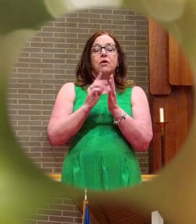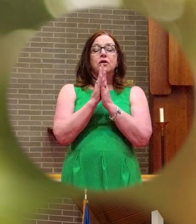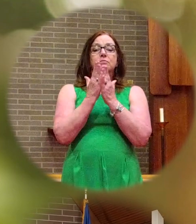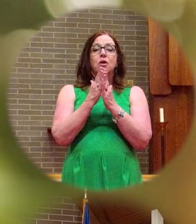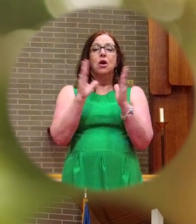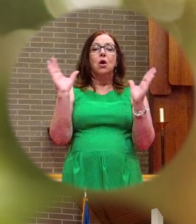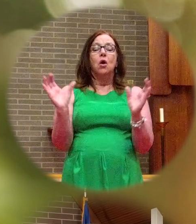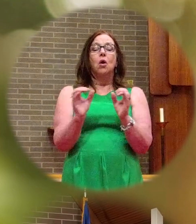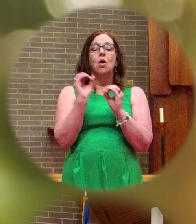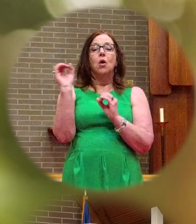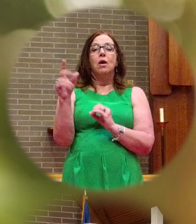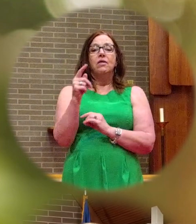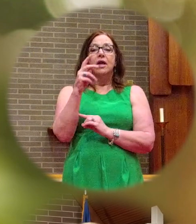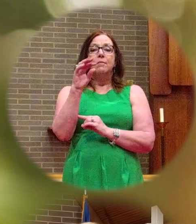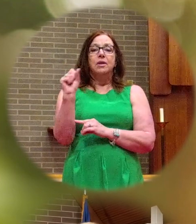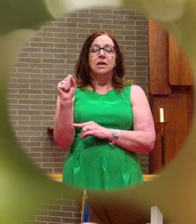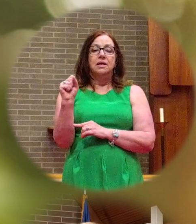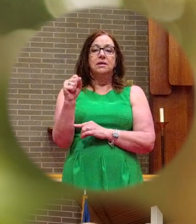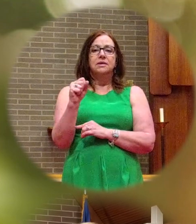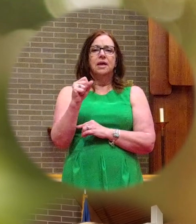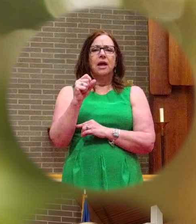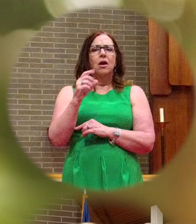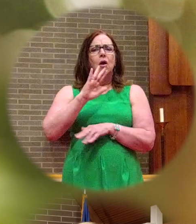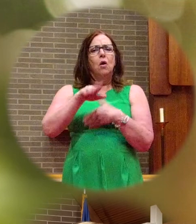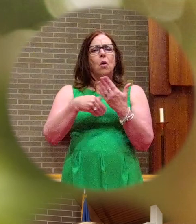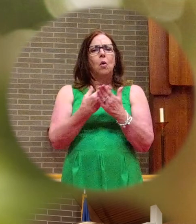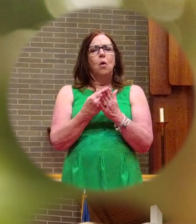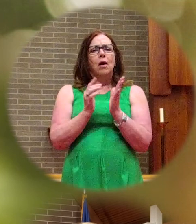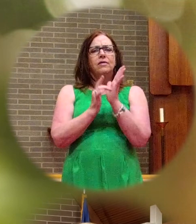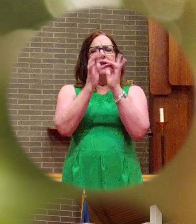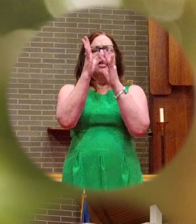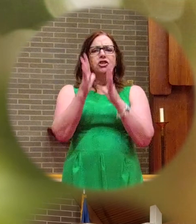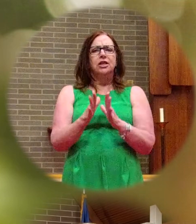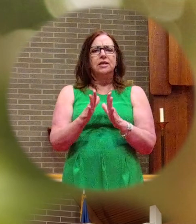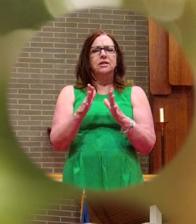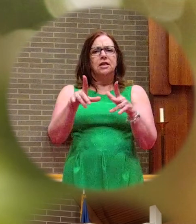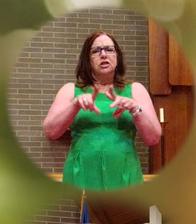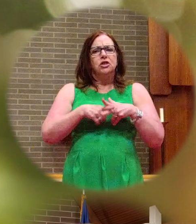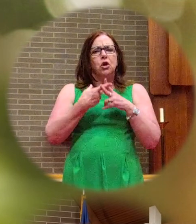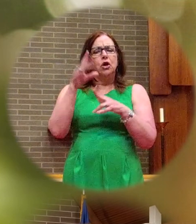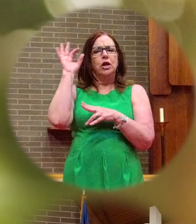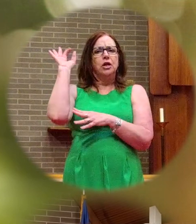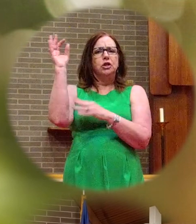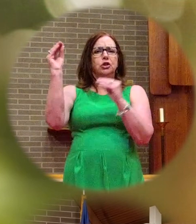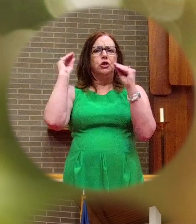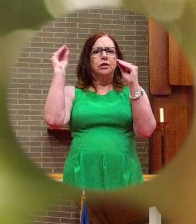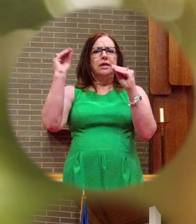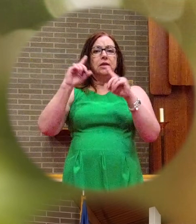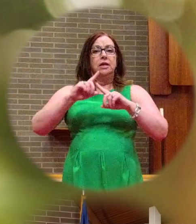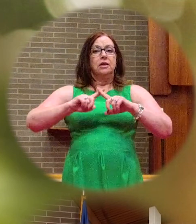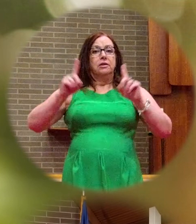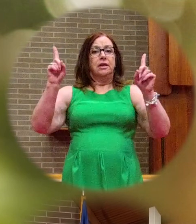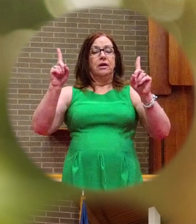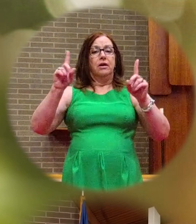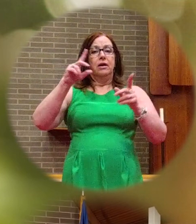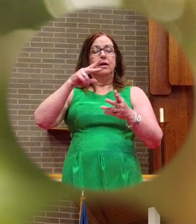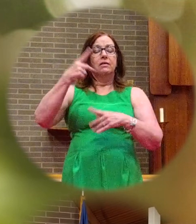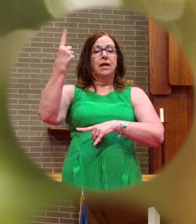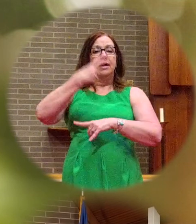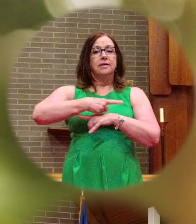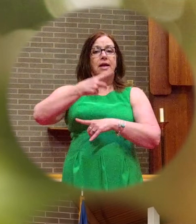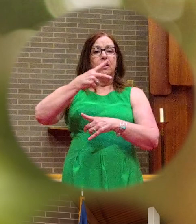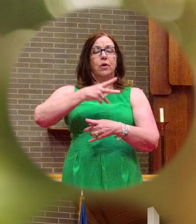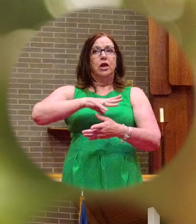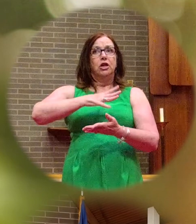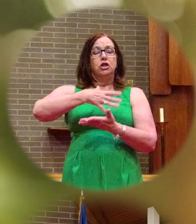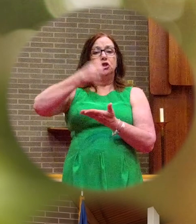Theophilus, I have dealt with all that Jesus began to do and teach until the day when he was taken up. After he had